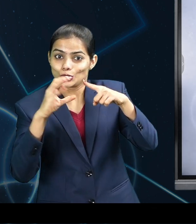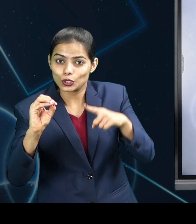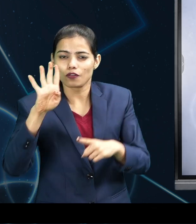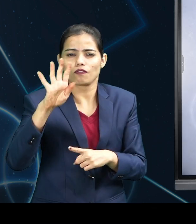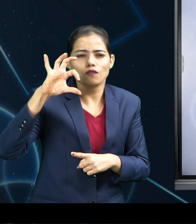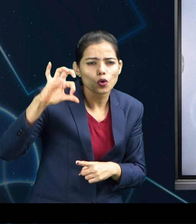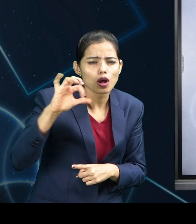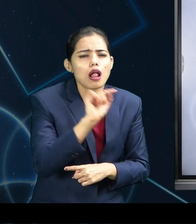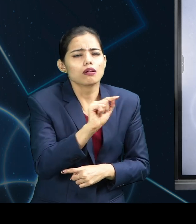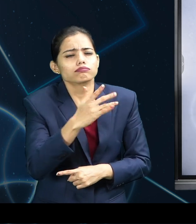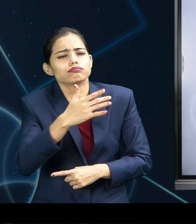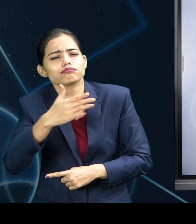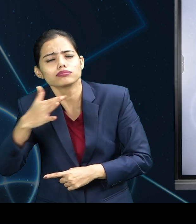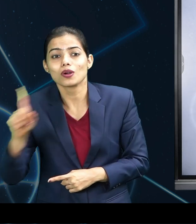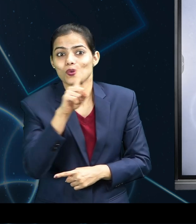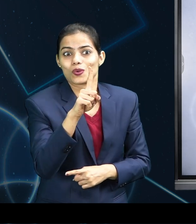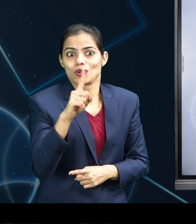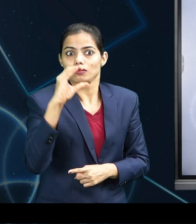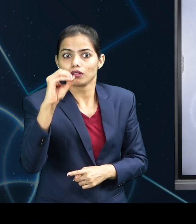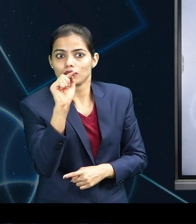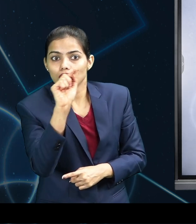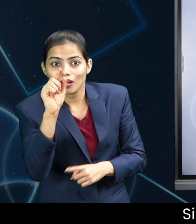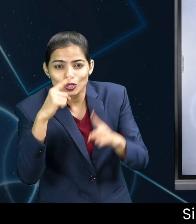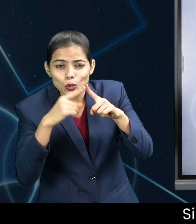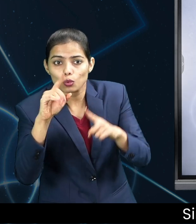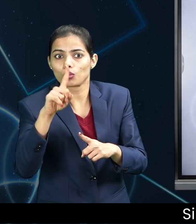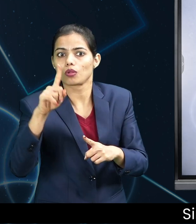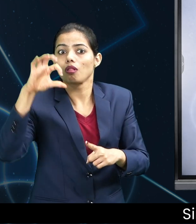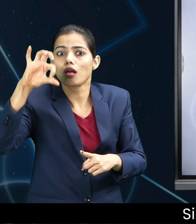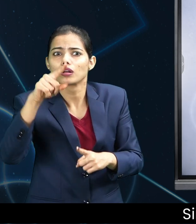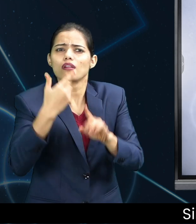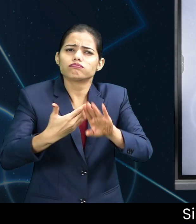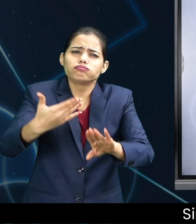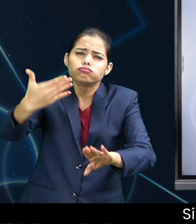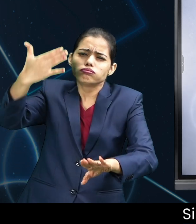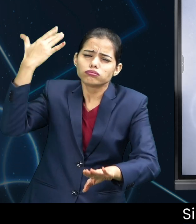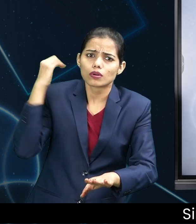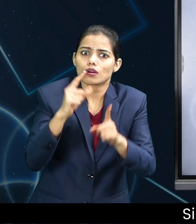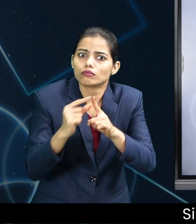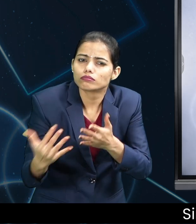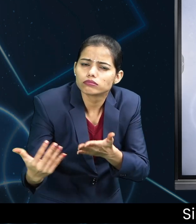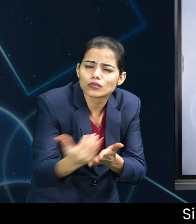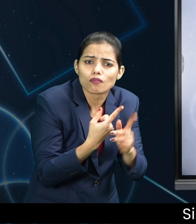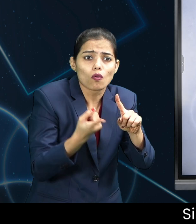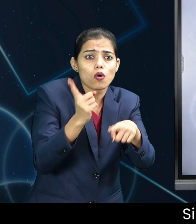on 110 to 119 since our data is from 30 to 115.